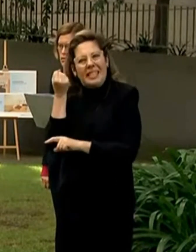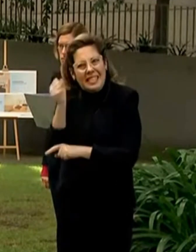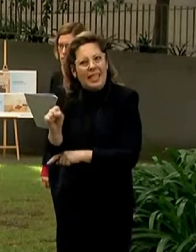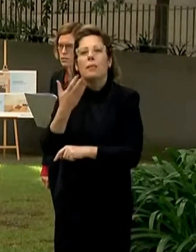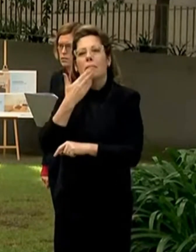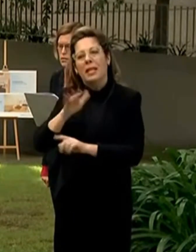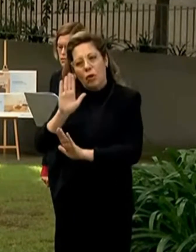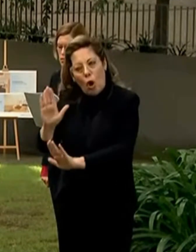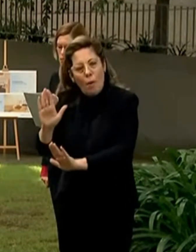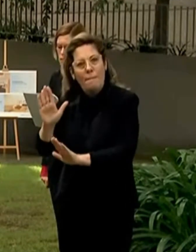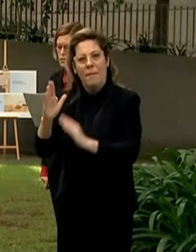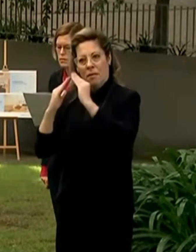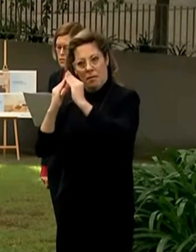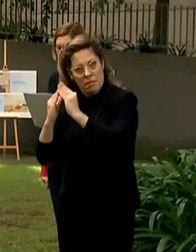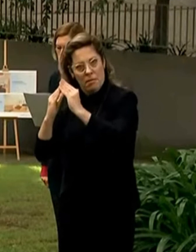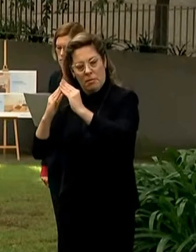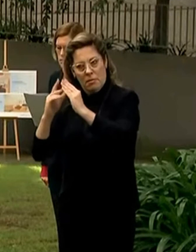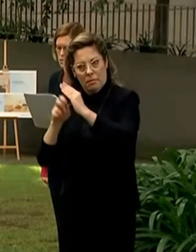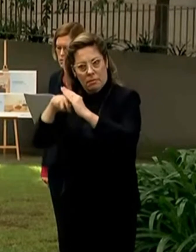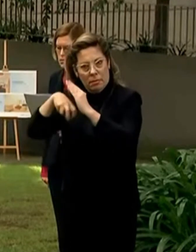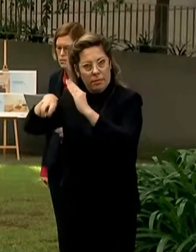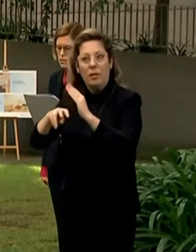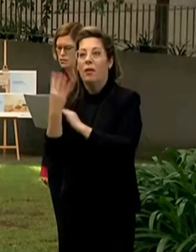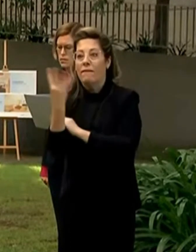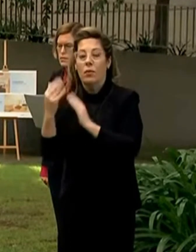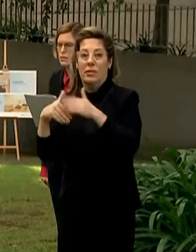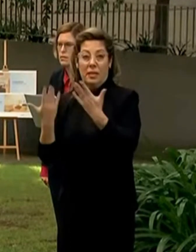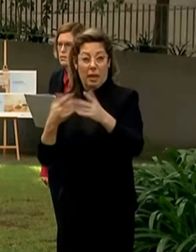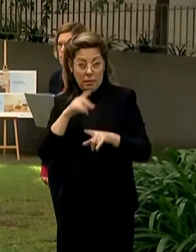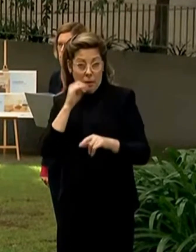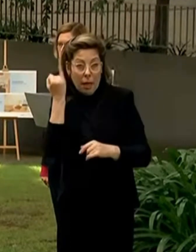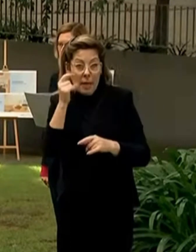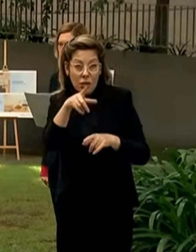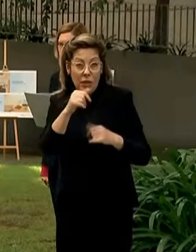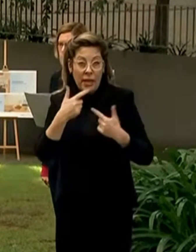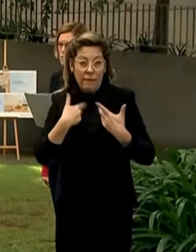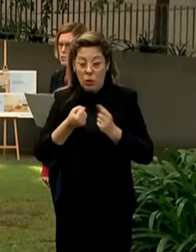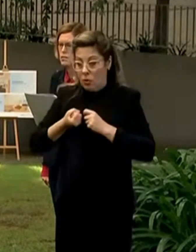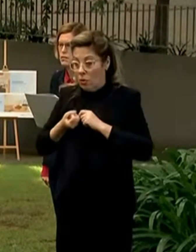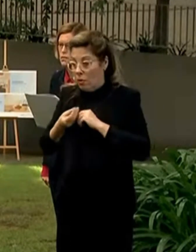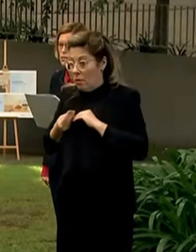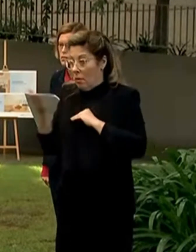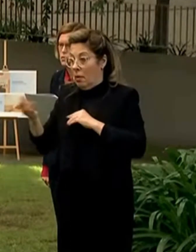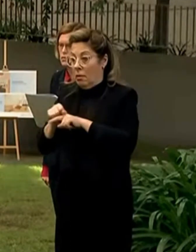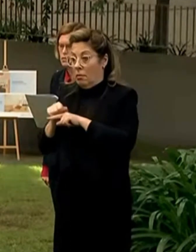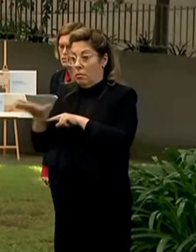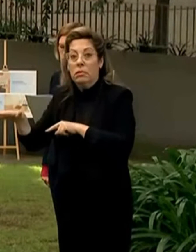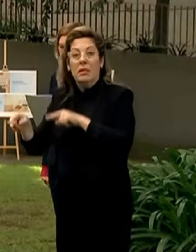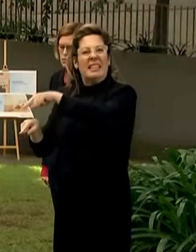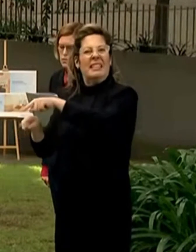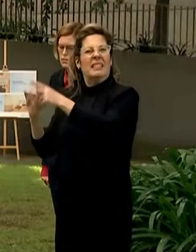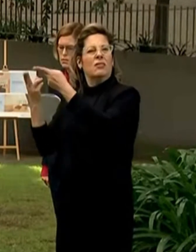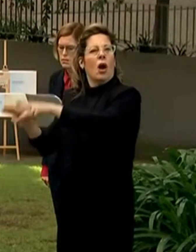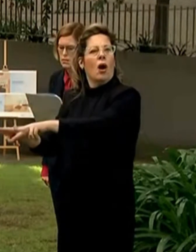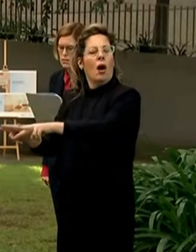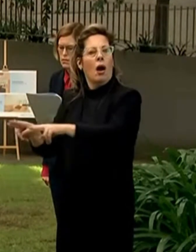take the advice. I couldn't live with myself, and I don't want anyone else having that guilt. So please know the health advice is for you, for your loved